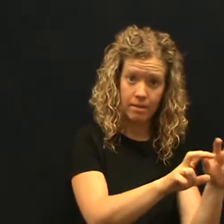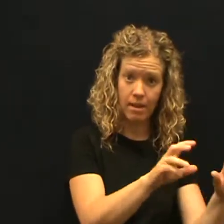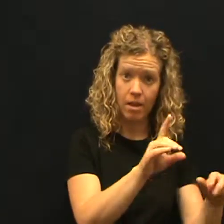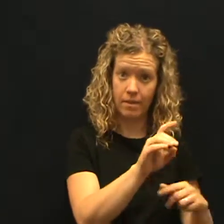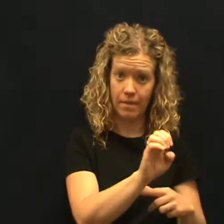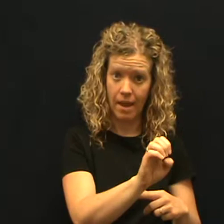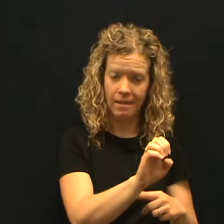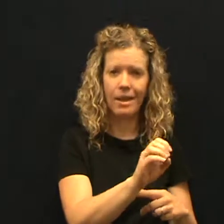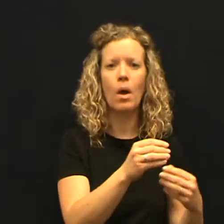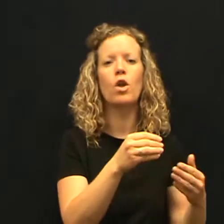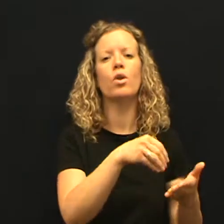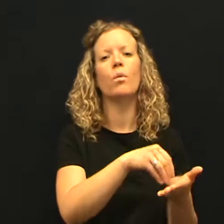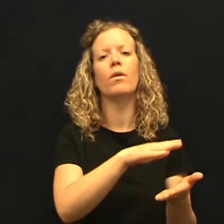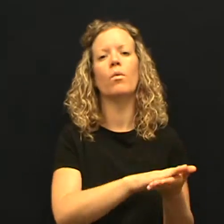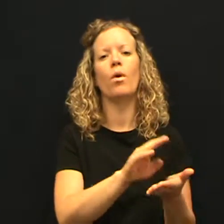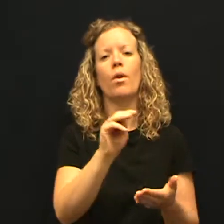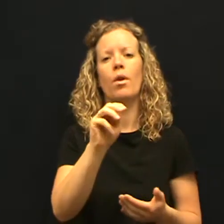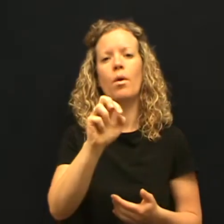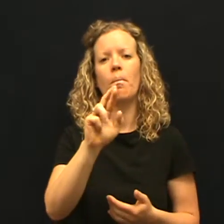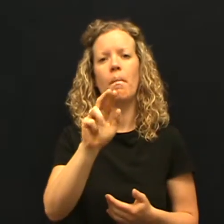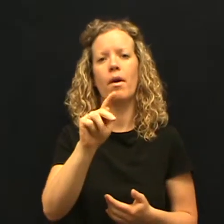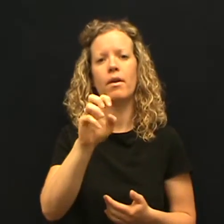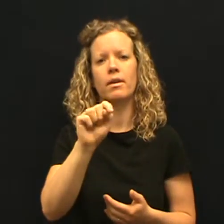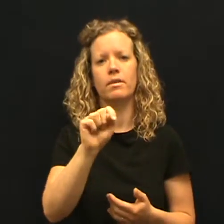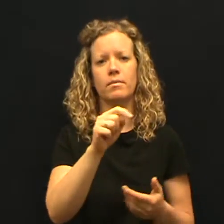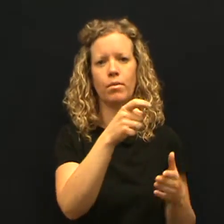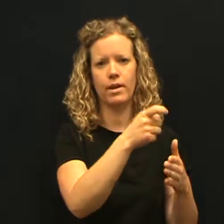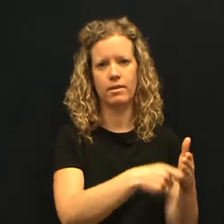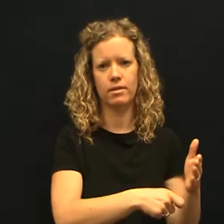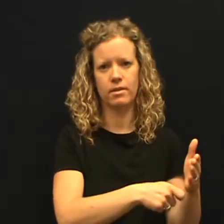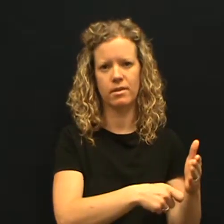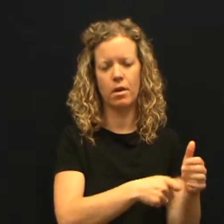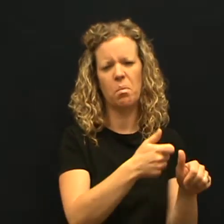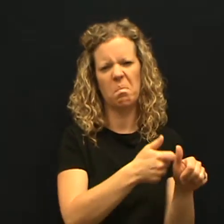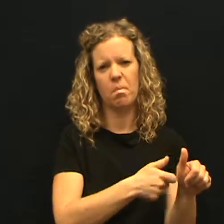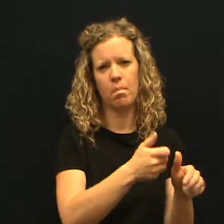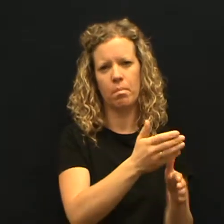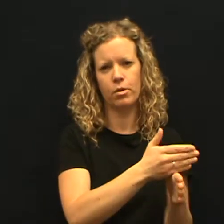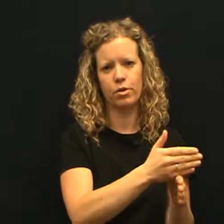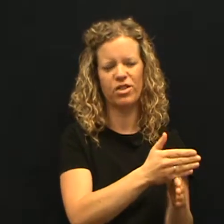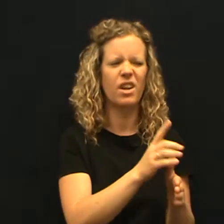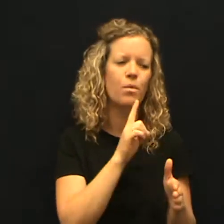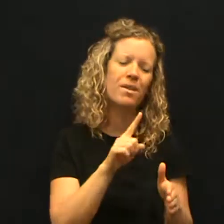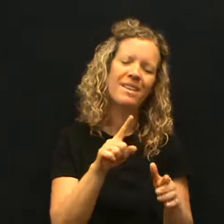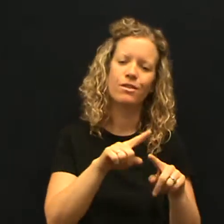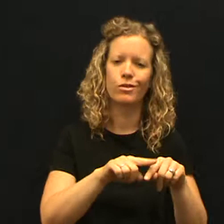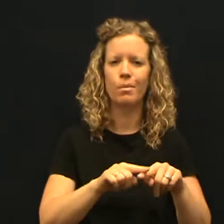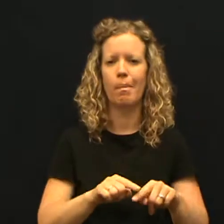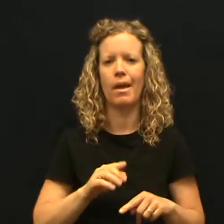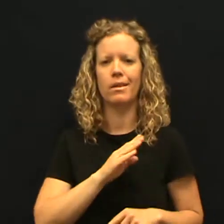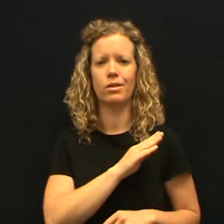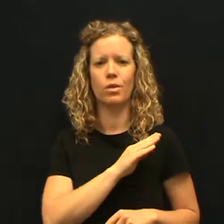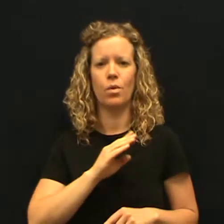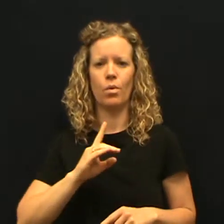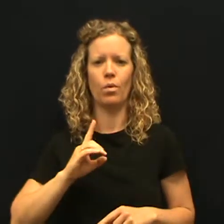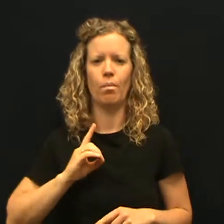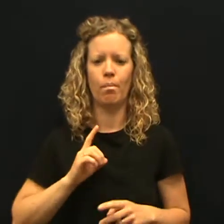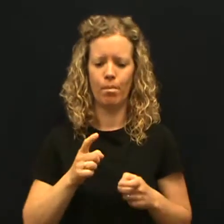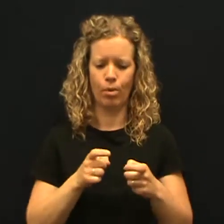market price of the share. Really, it depends on whether the board of directors really wants to move, how much of that